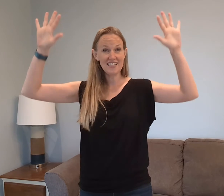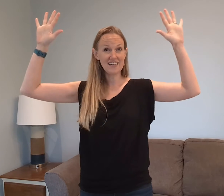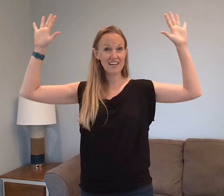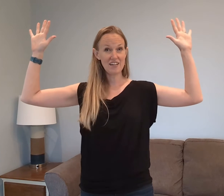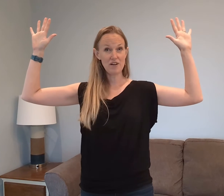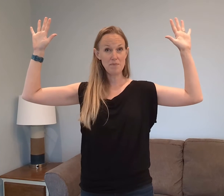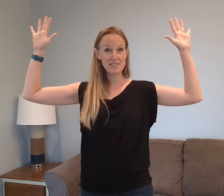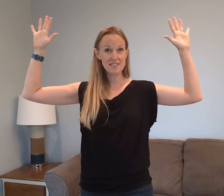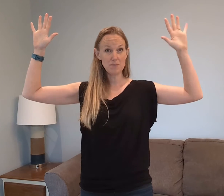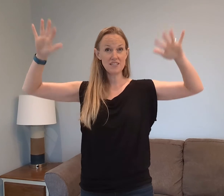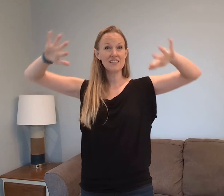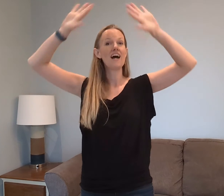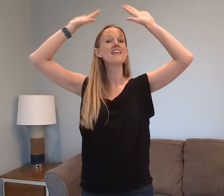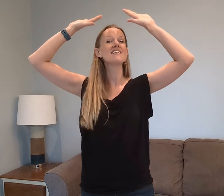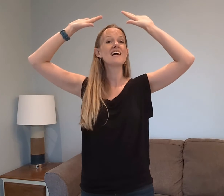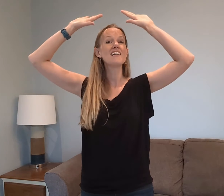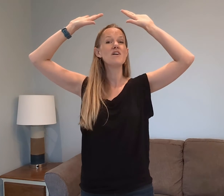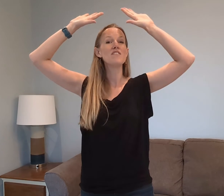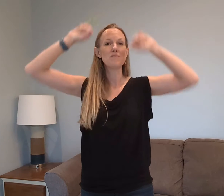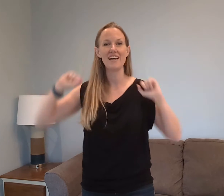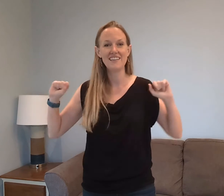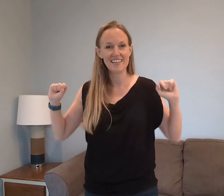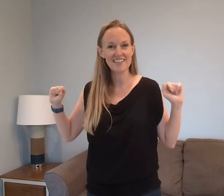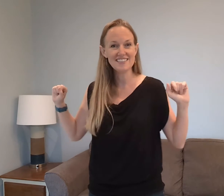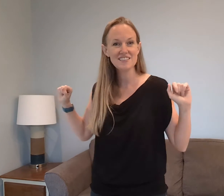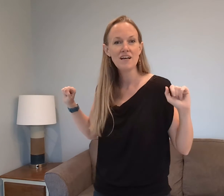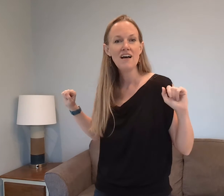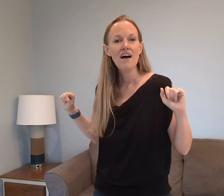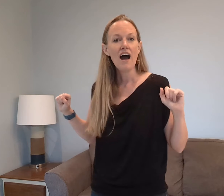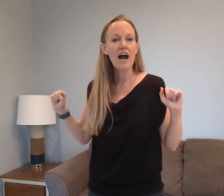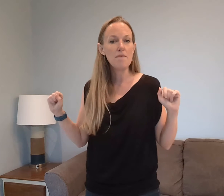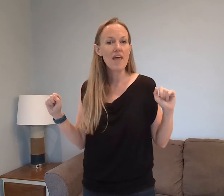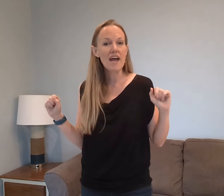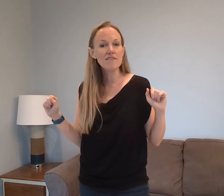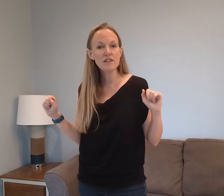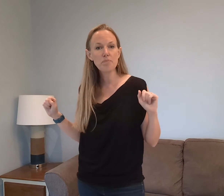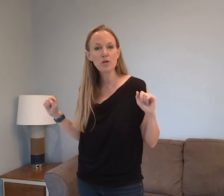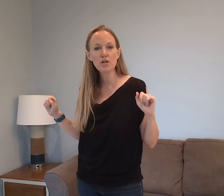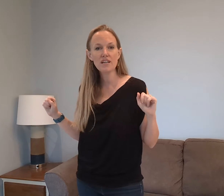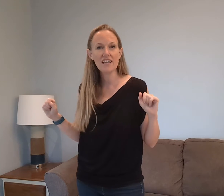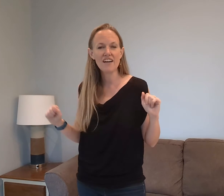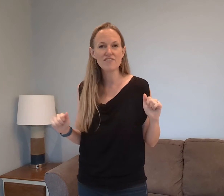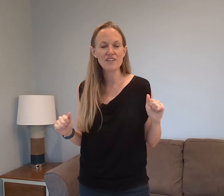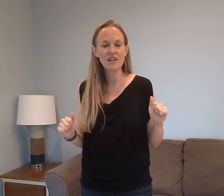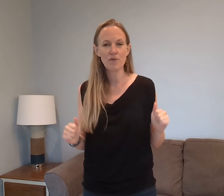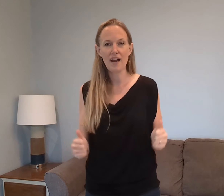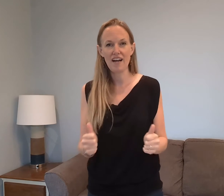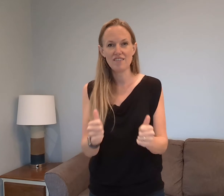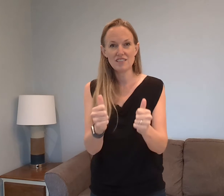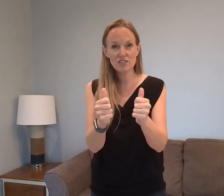then you kind of go up into this position. I like to kind of go over my head like this. Every burden, every crown. So